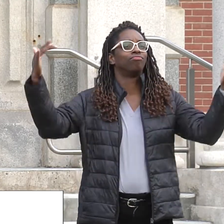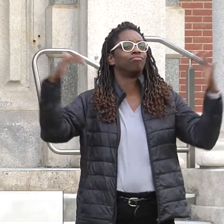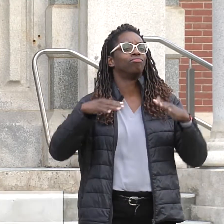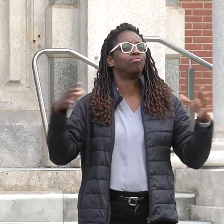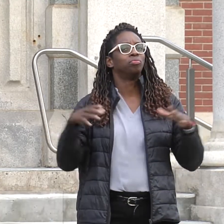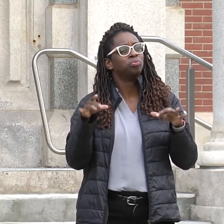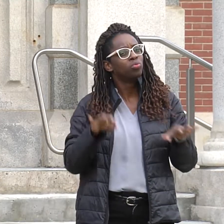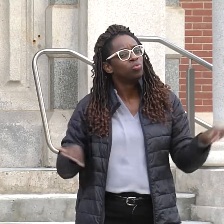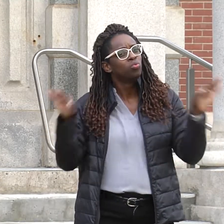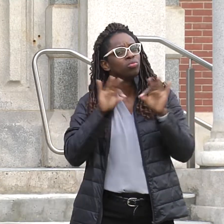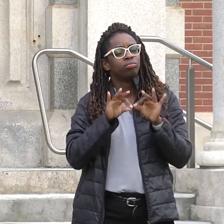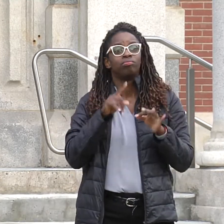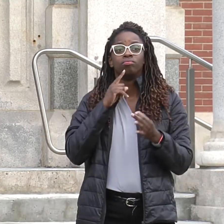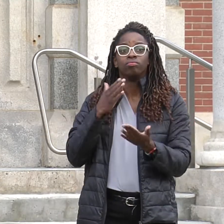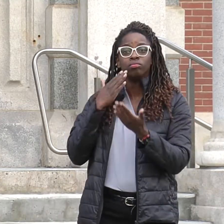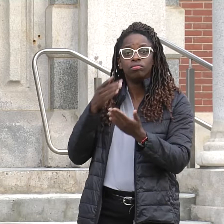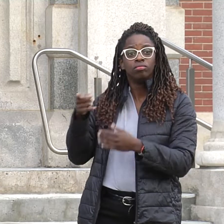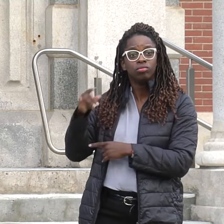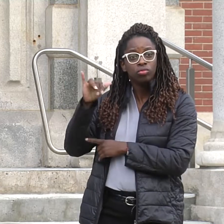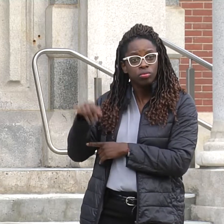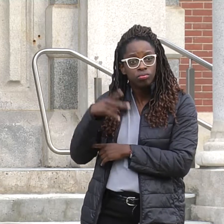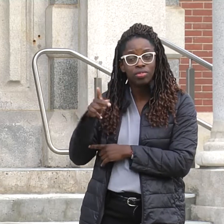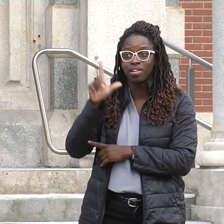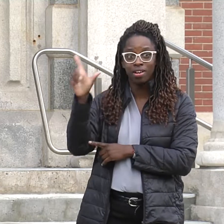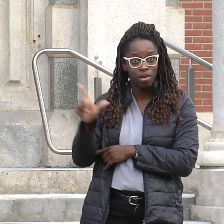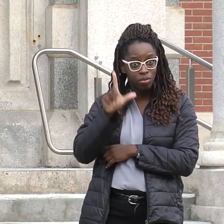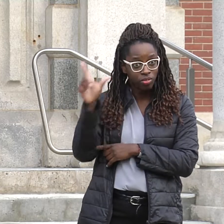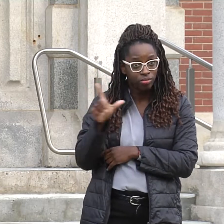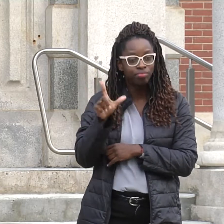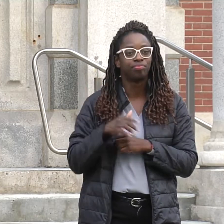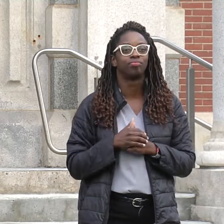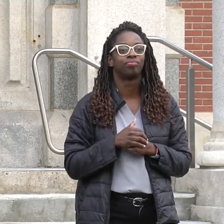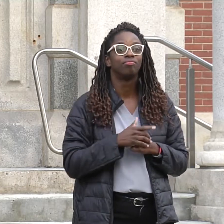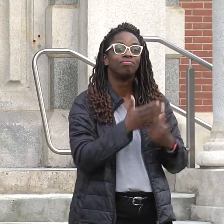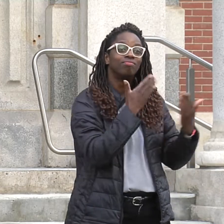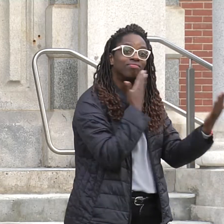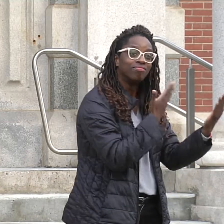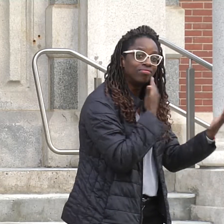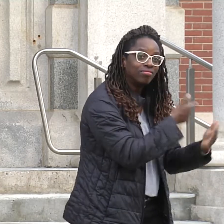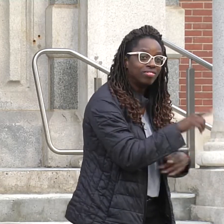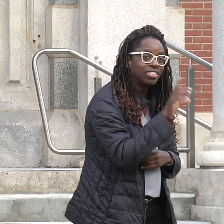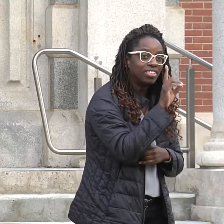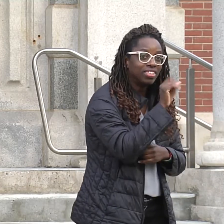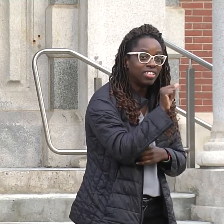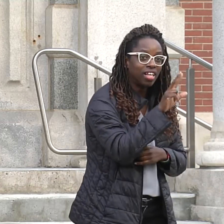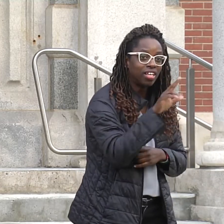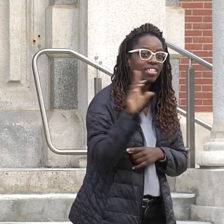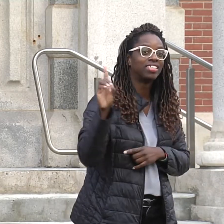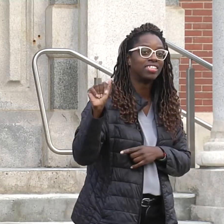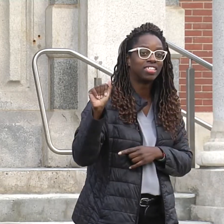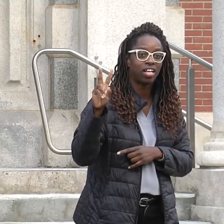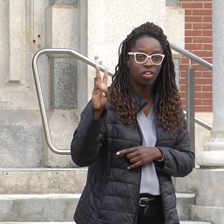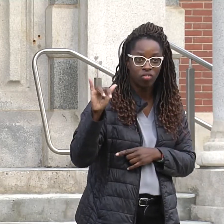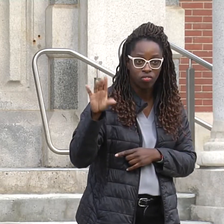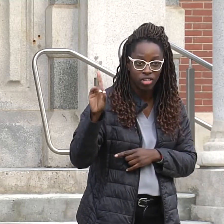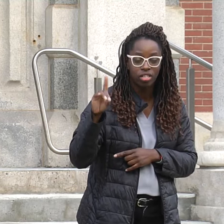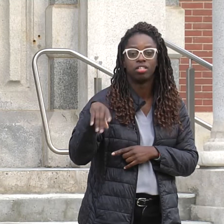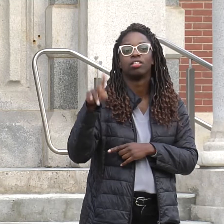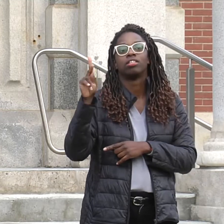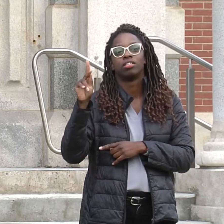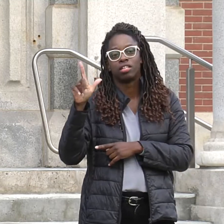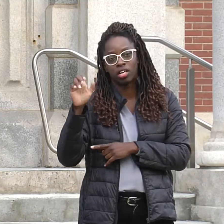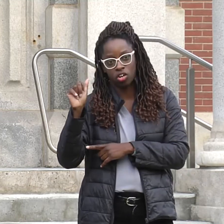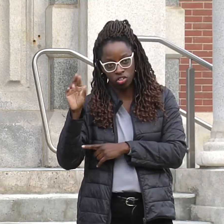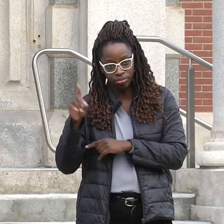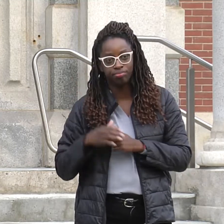Jamaica Plain branch of Public Library. I wanna thank David Leonard. Thank you for all of